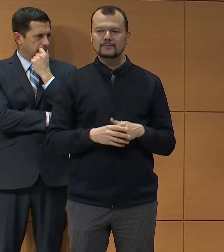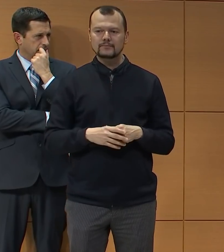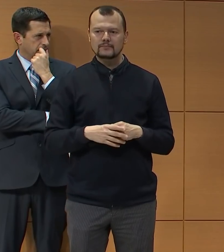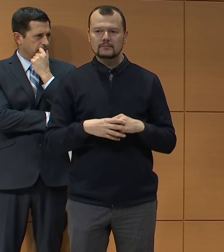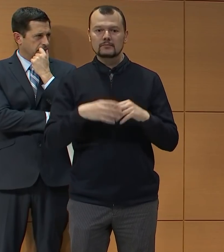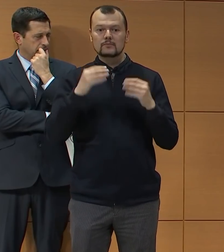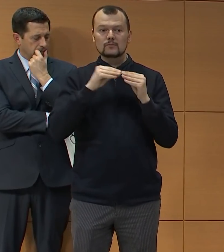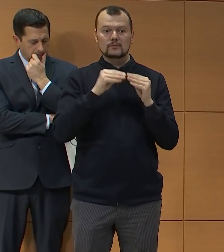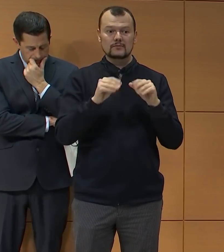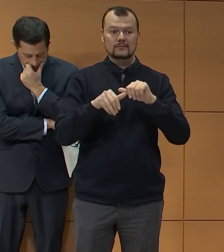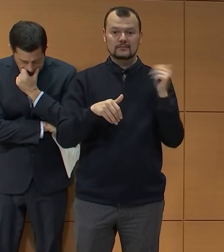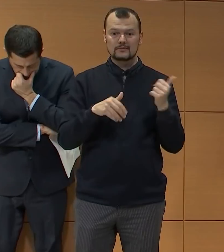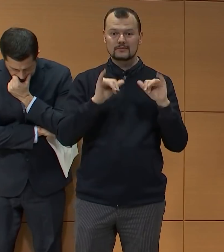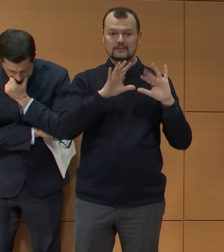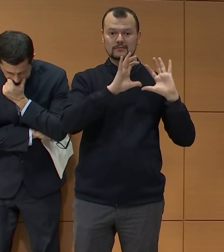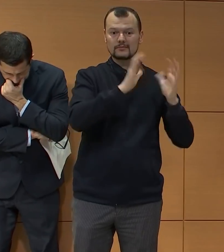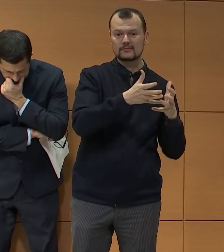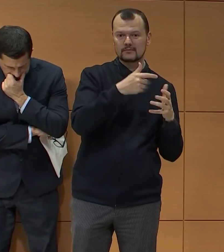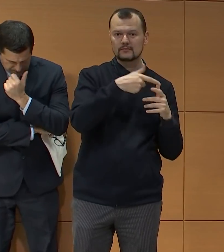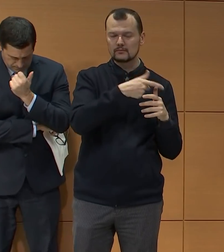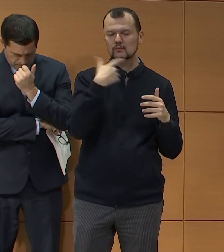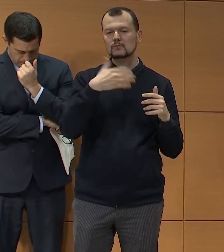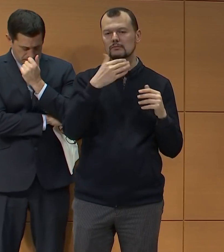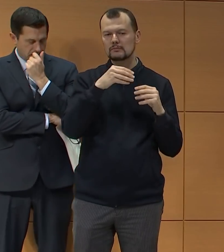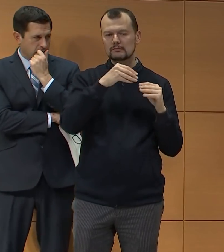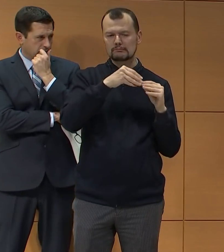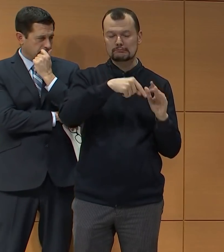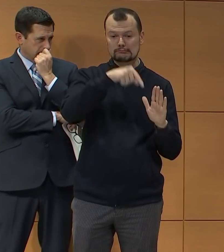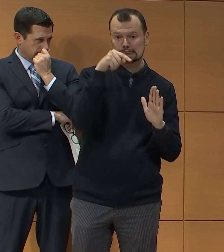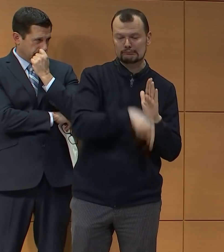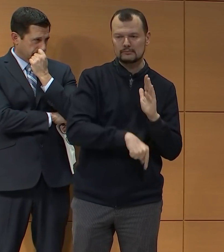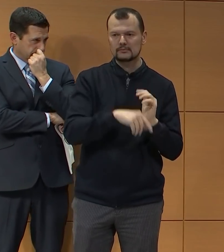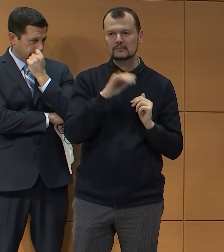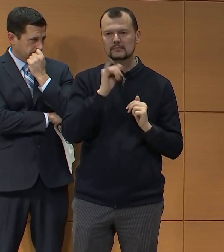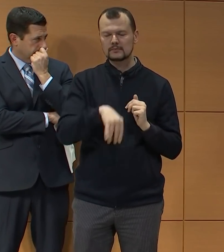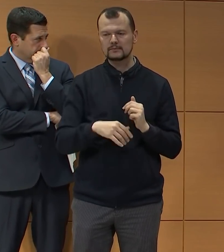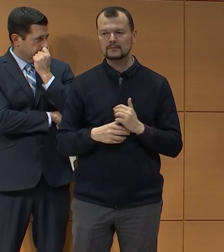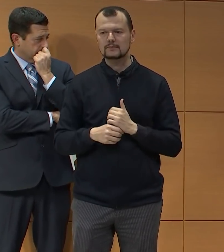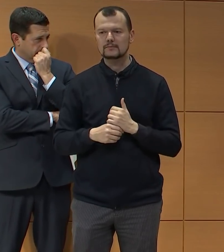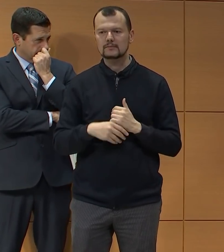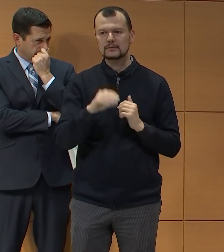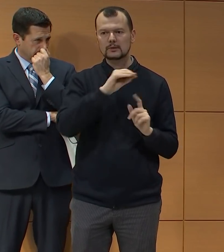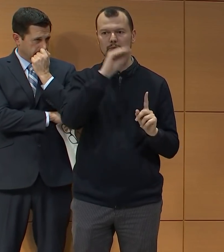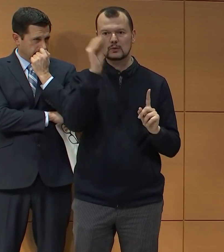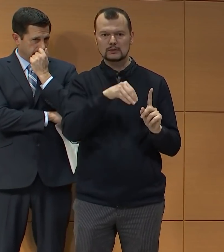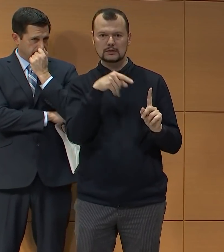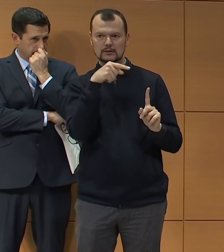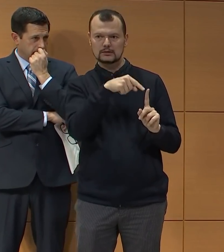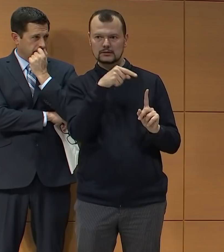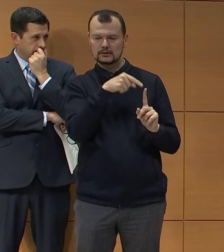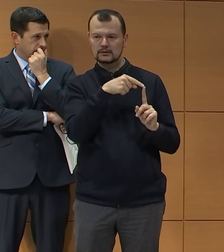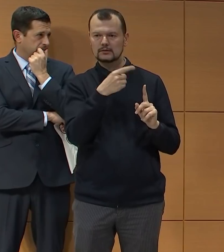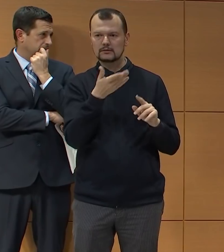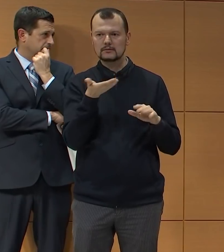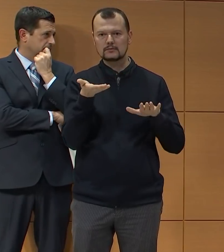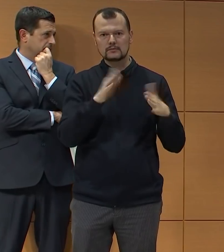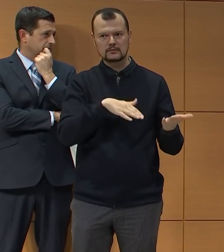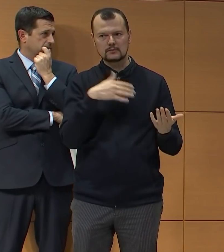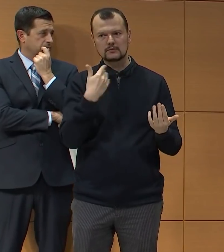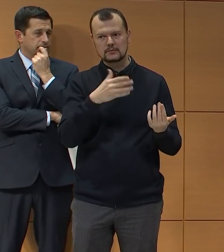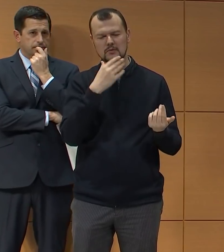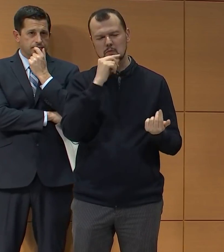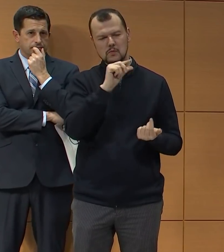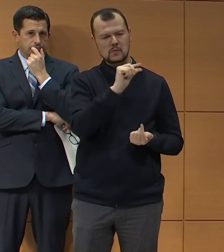and of that, a percentage of that of those people die. And it's